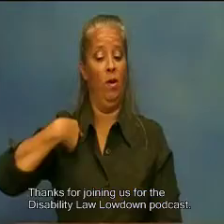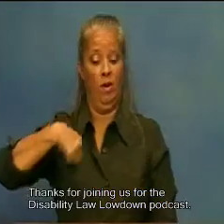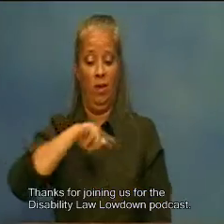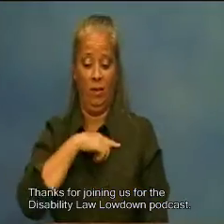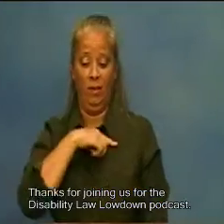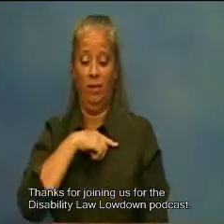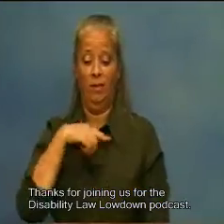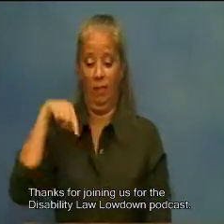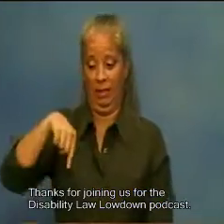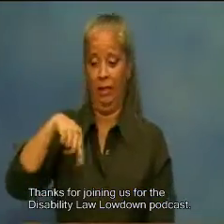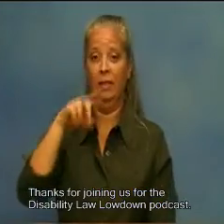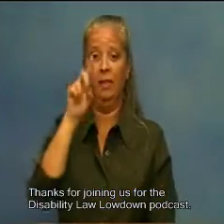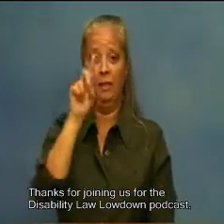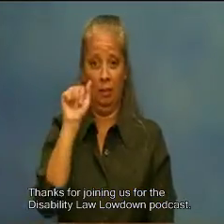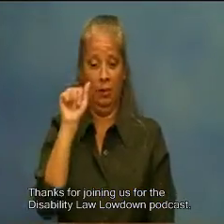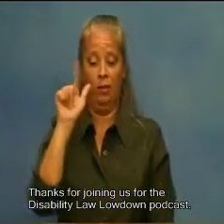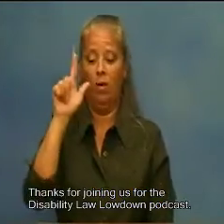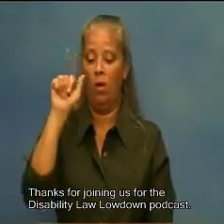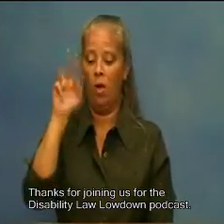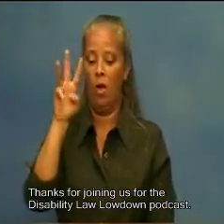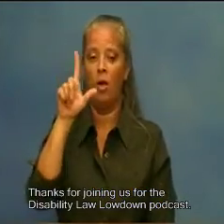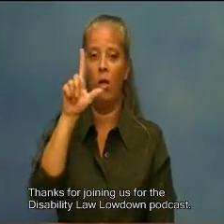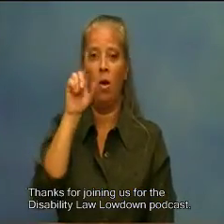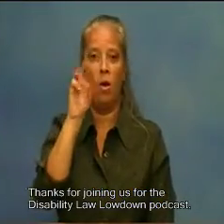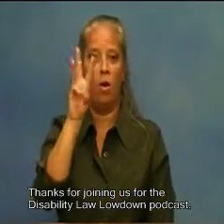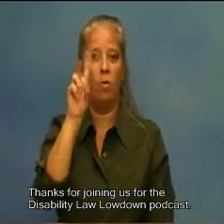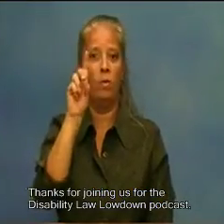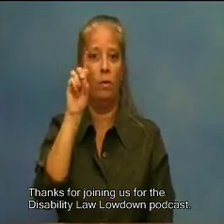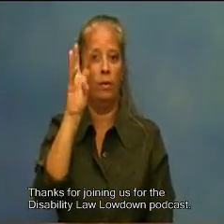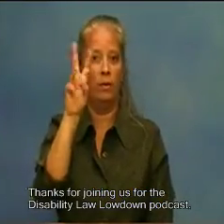Thanks for joining us for the Disability Law Lowdown podcast.